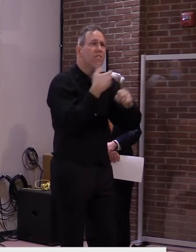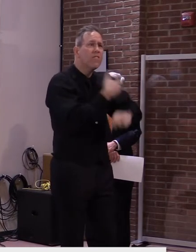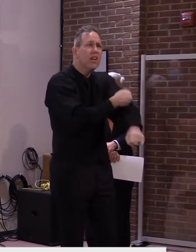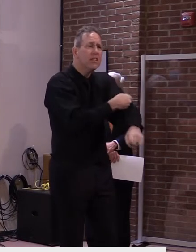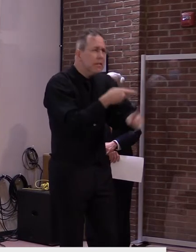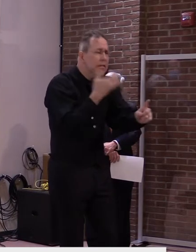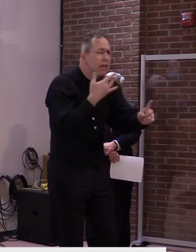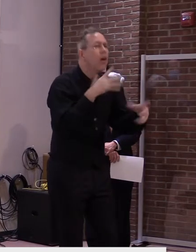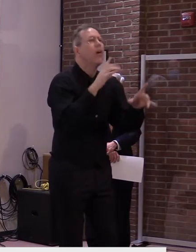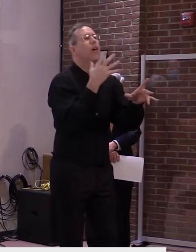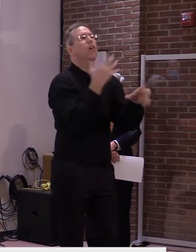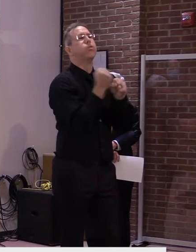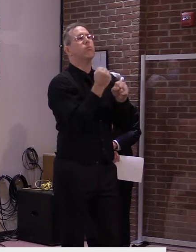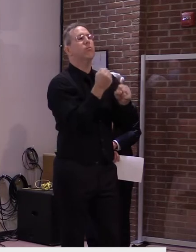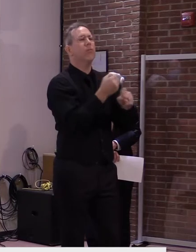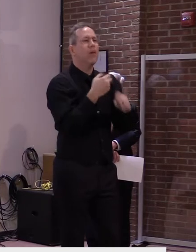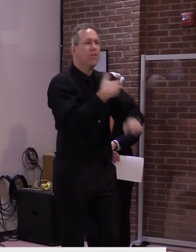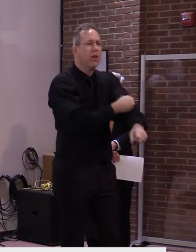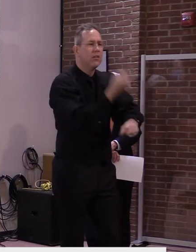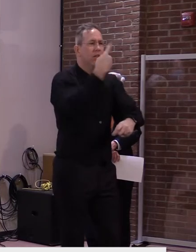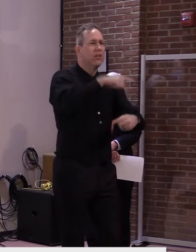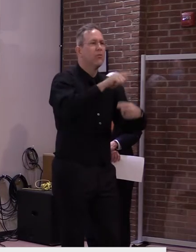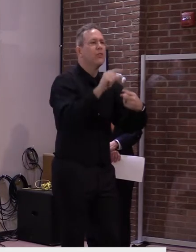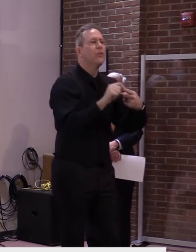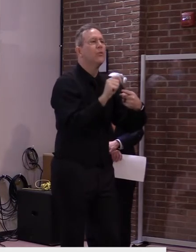news. She has an appointment next Tuesday.